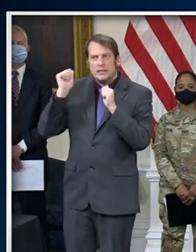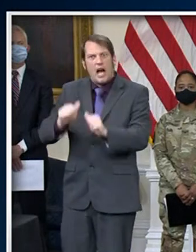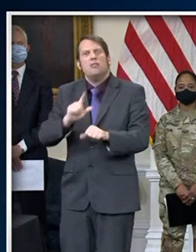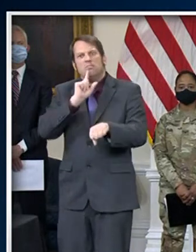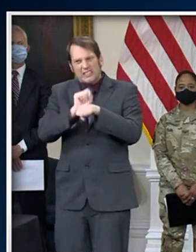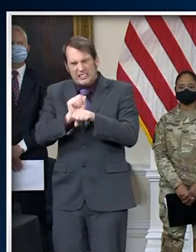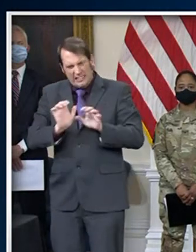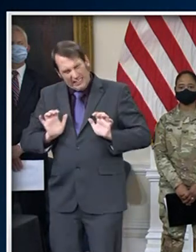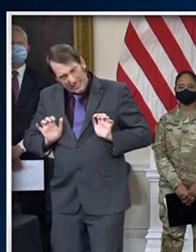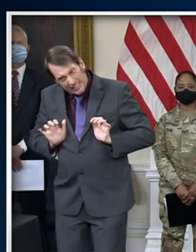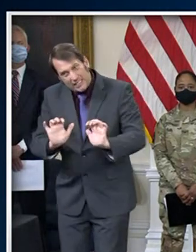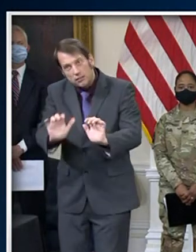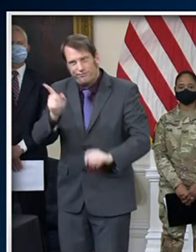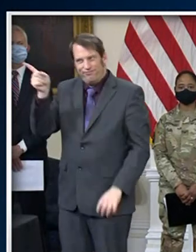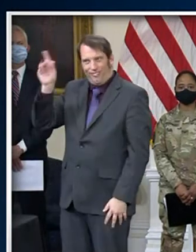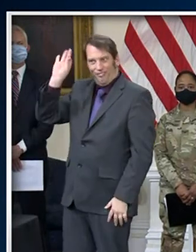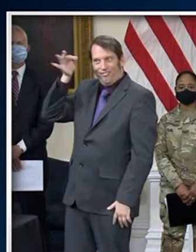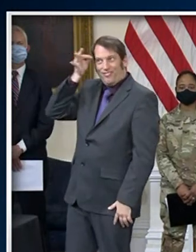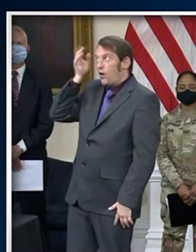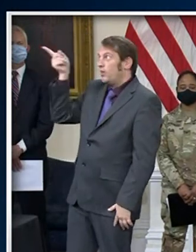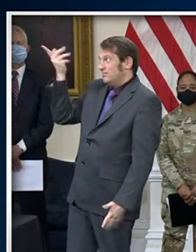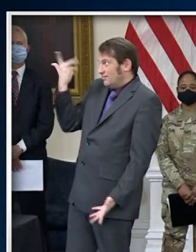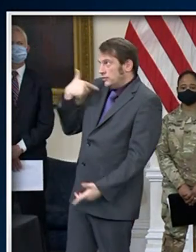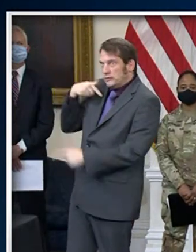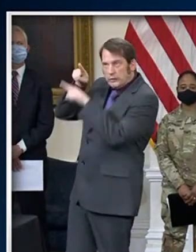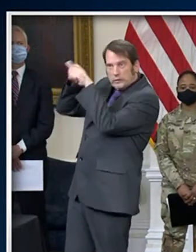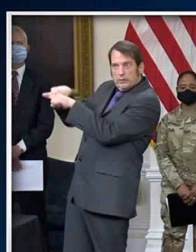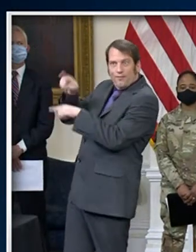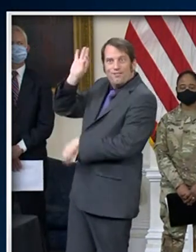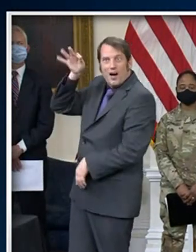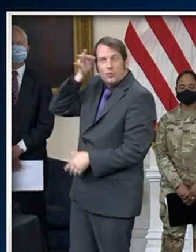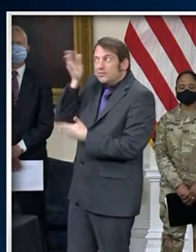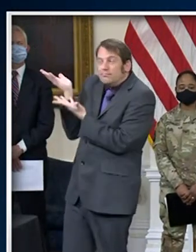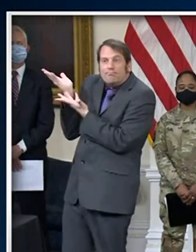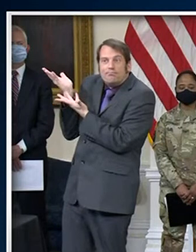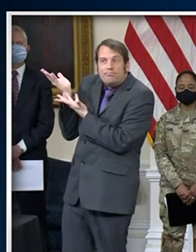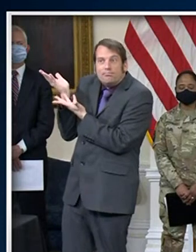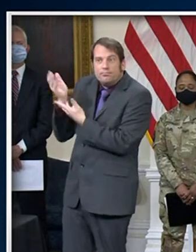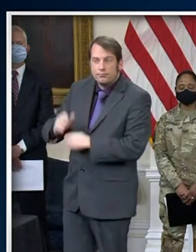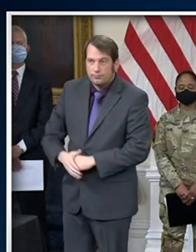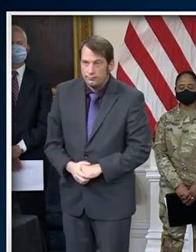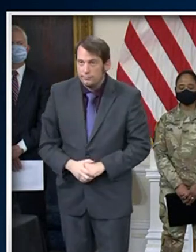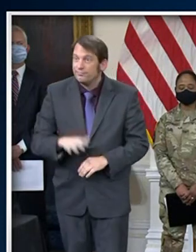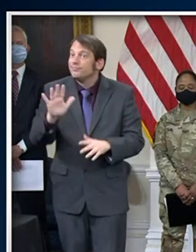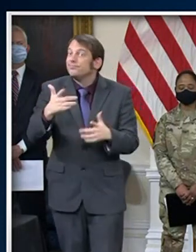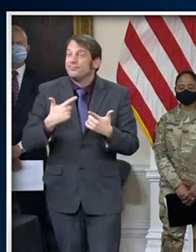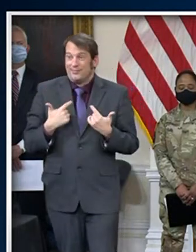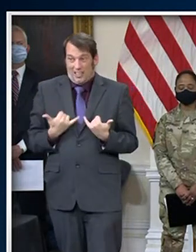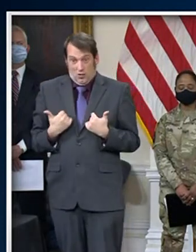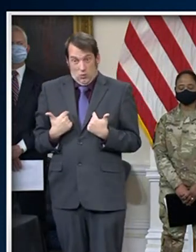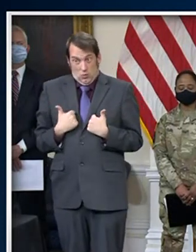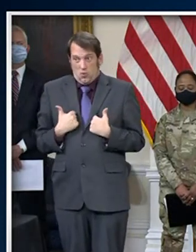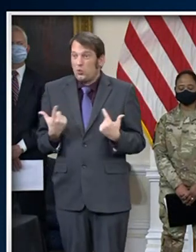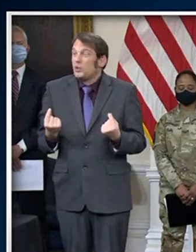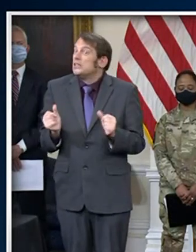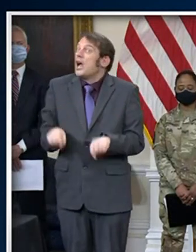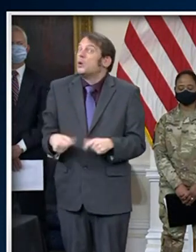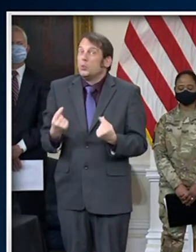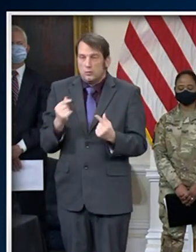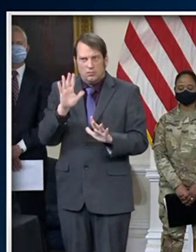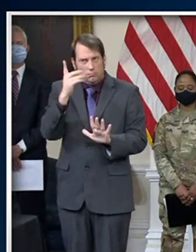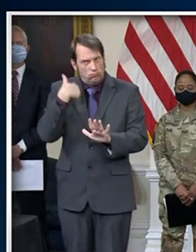us the vaccines. What we can do, and what we are doing every single